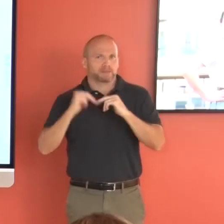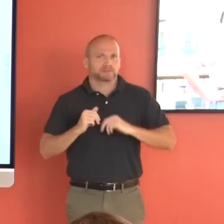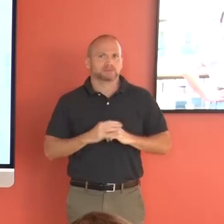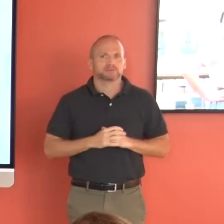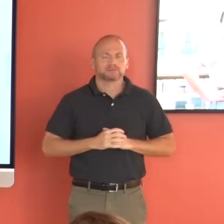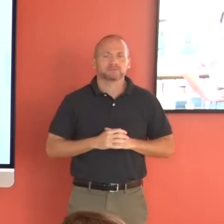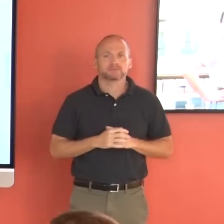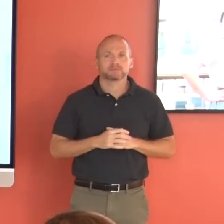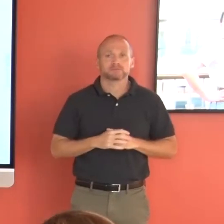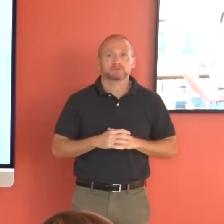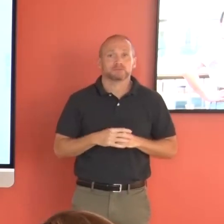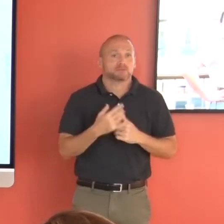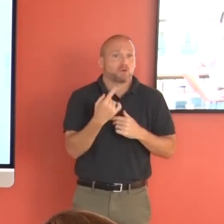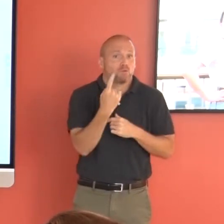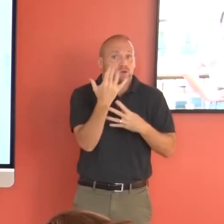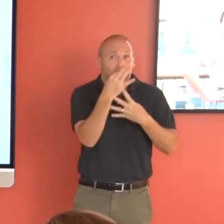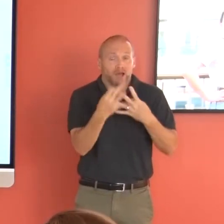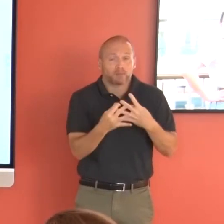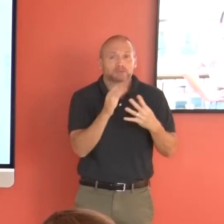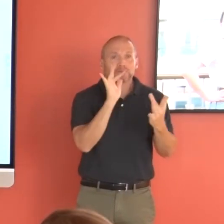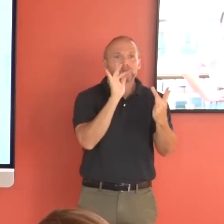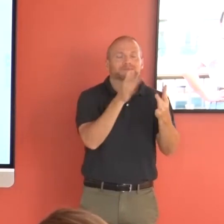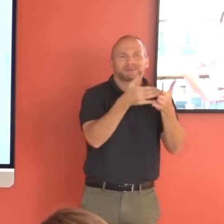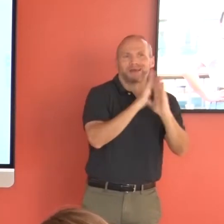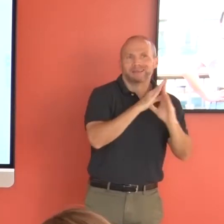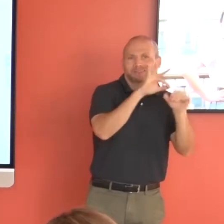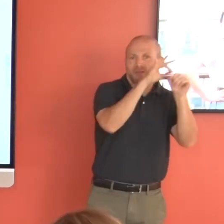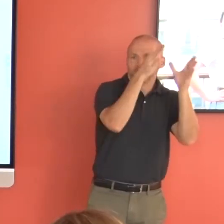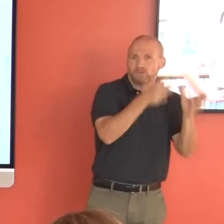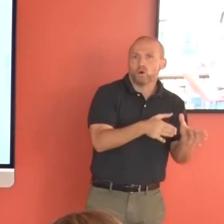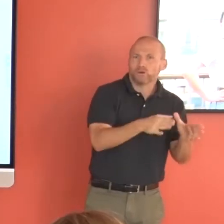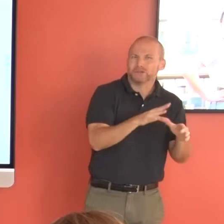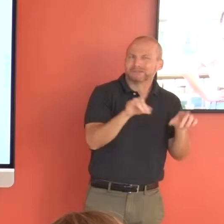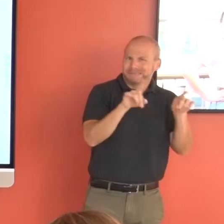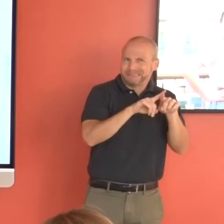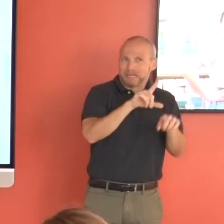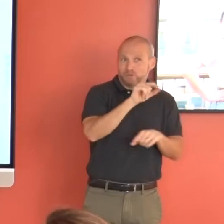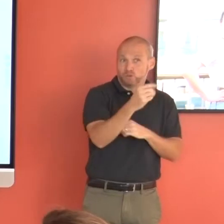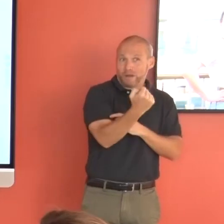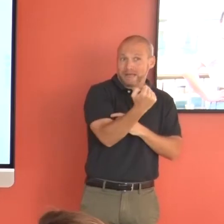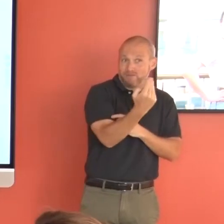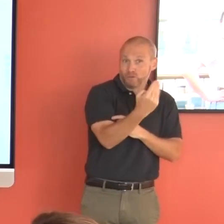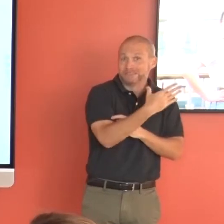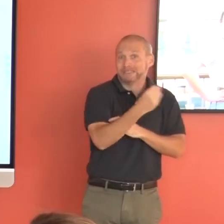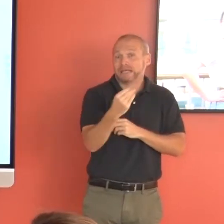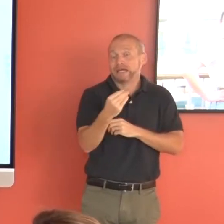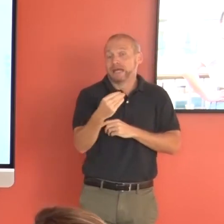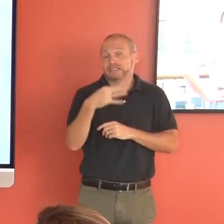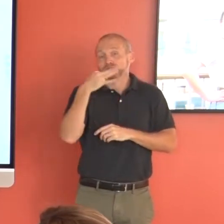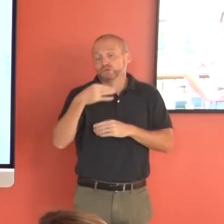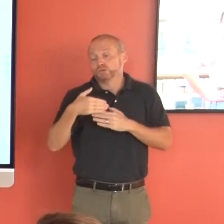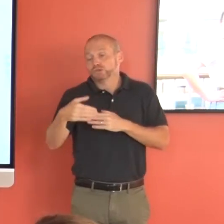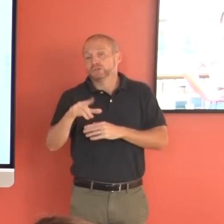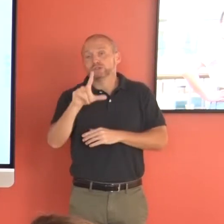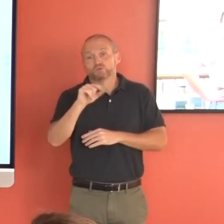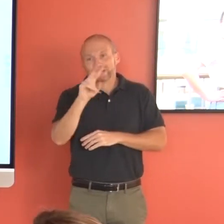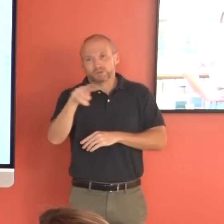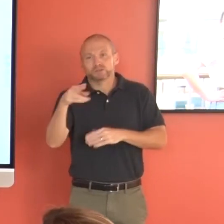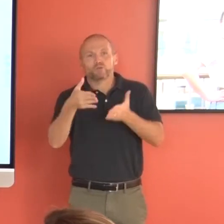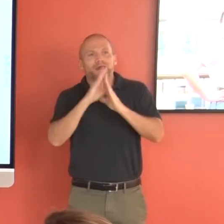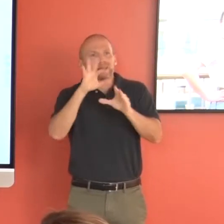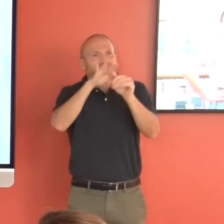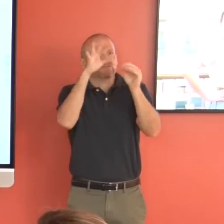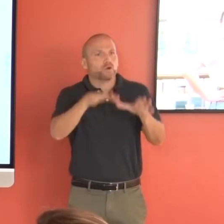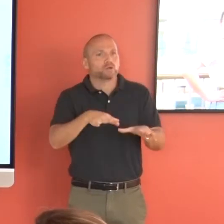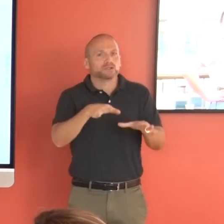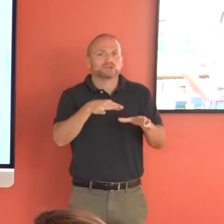ways is to go to the voters like we did in 2014 and like we're going to do in 2022. And we can ask the voters to